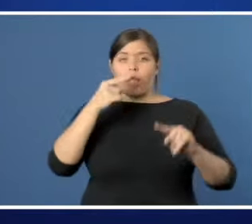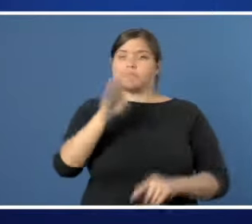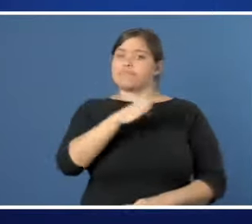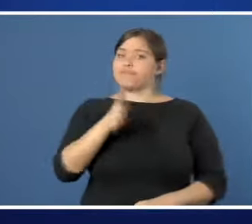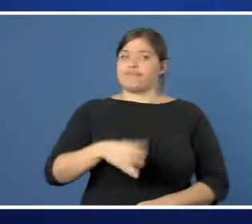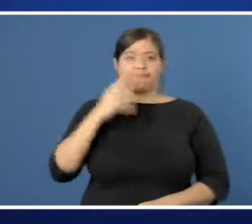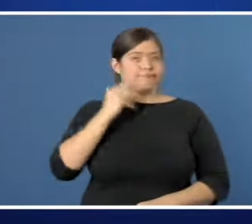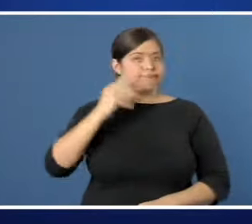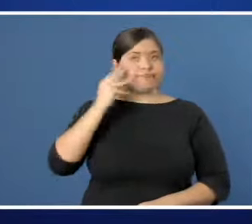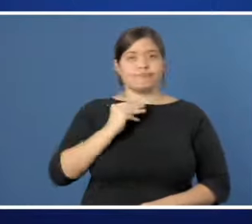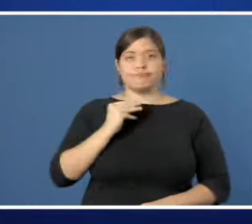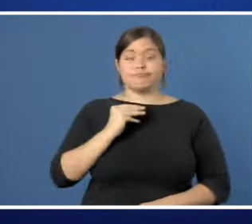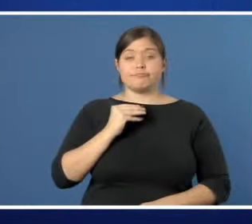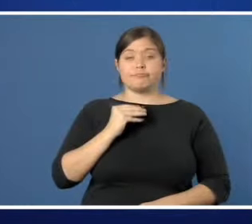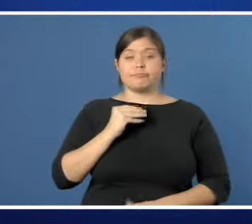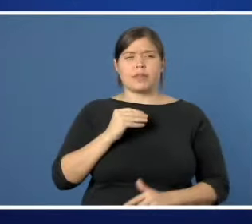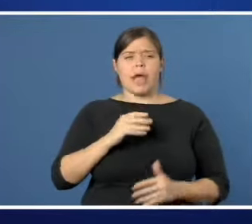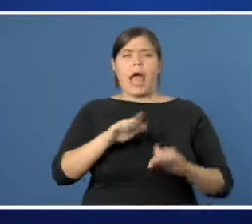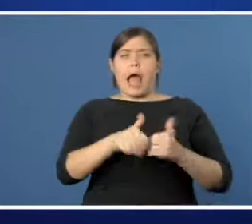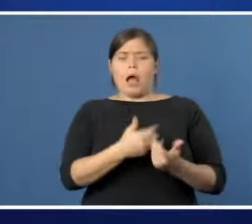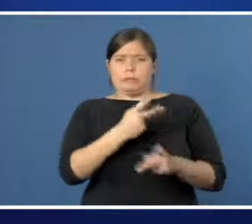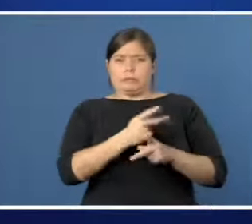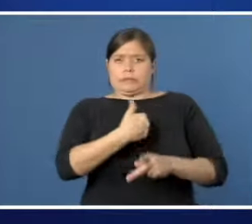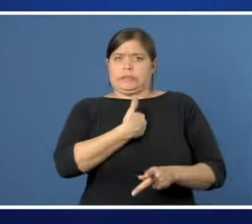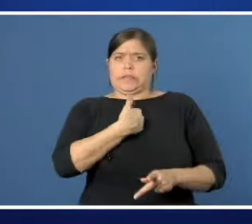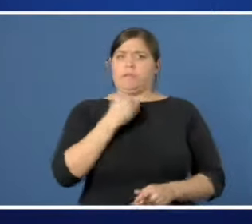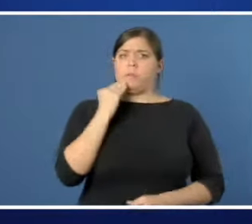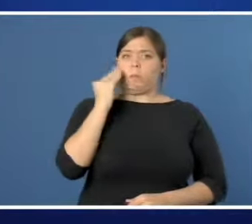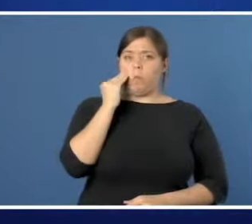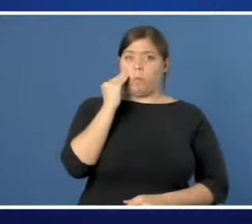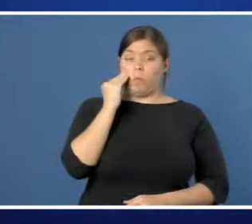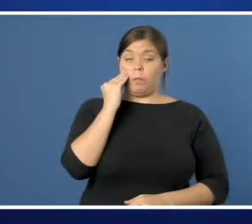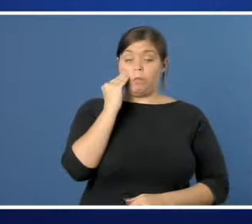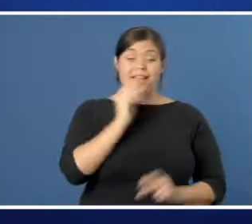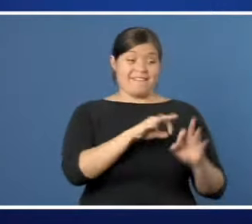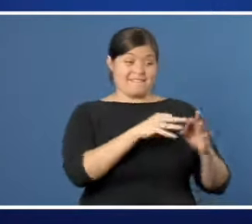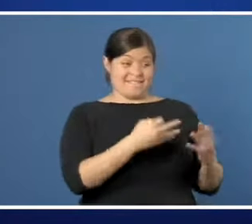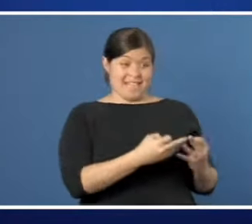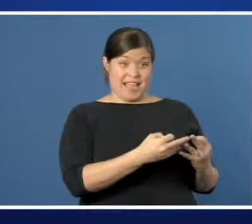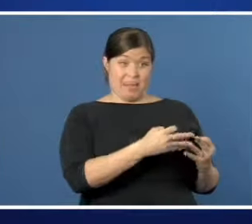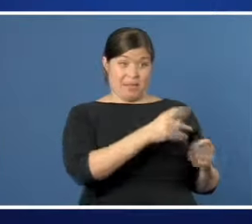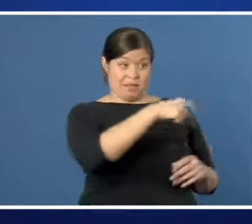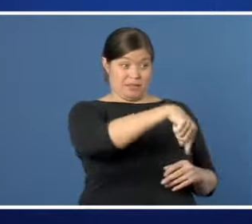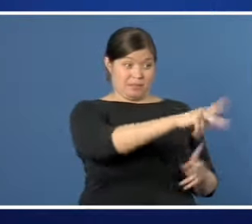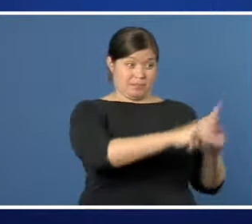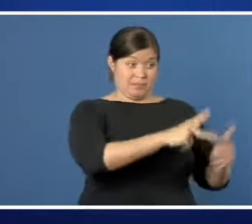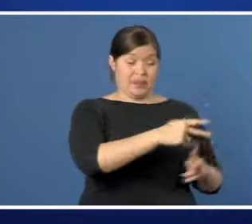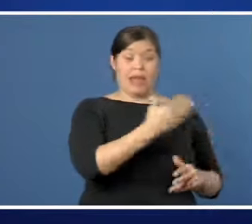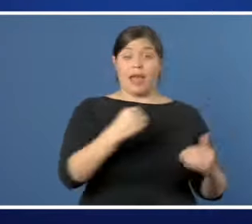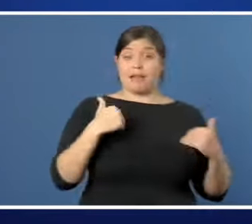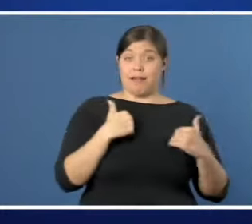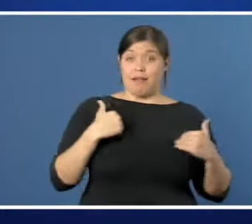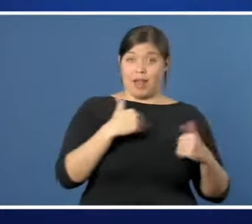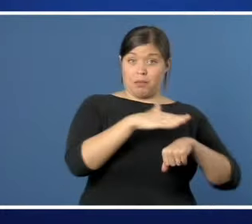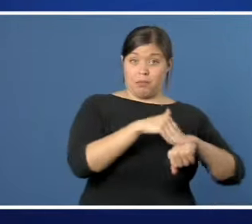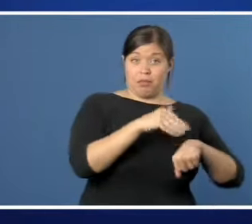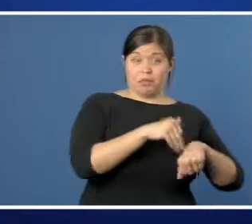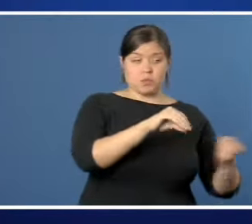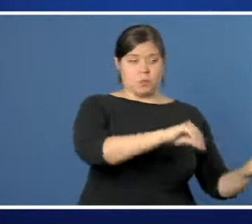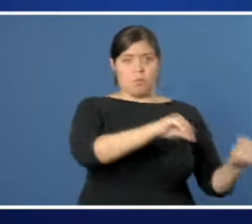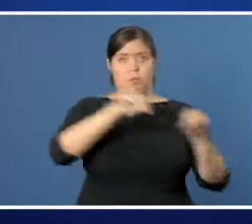Self-care at home. Move all family members